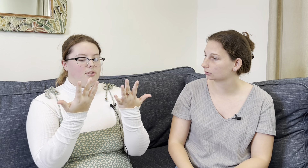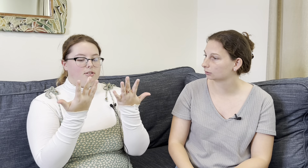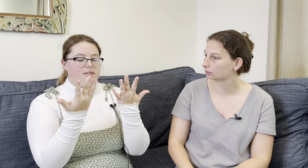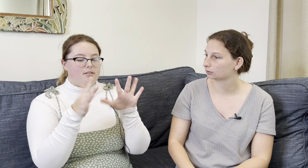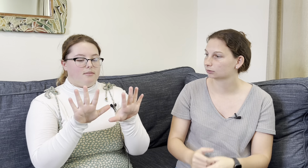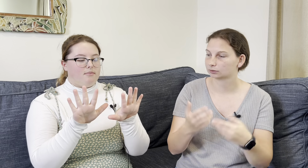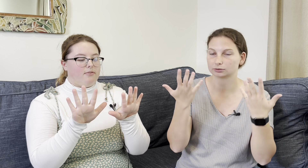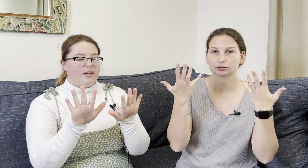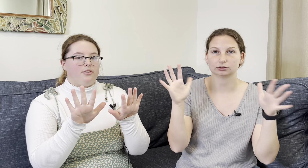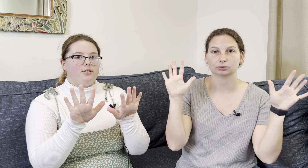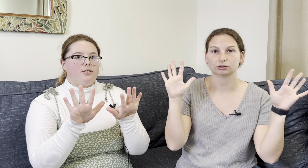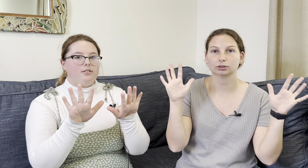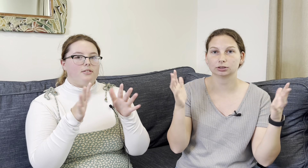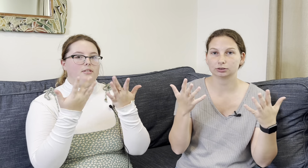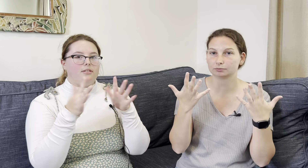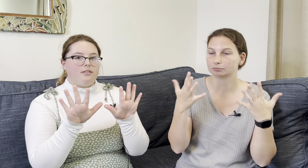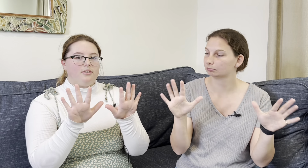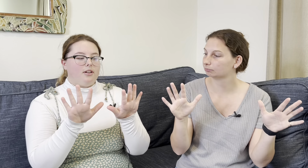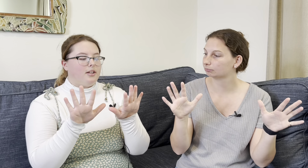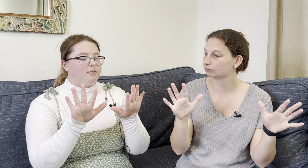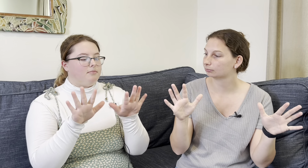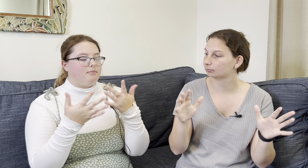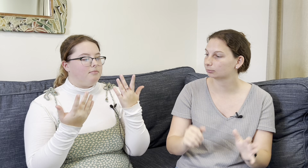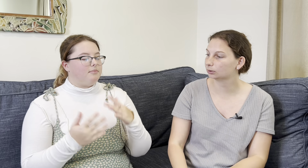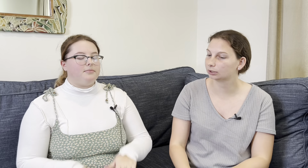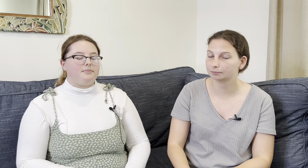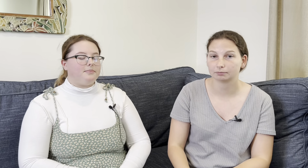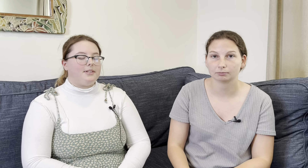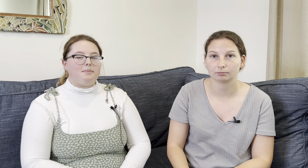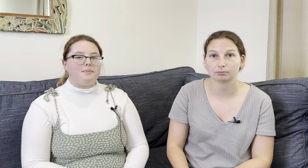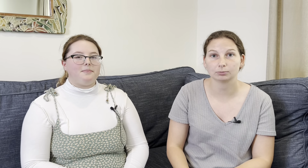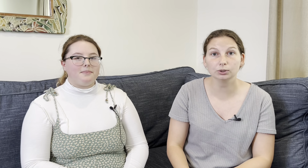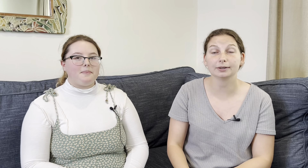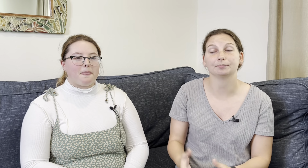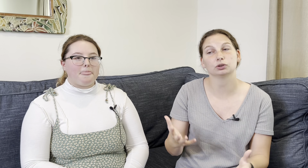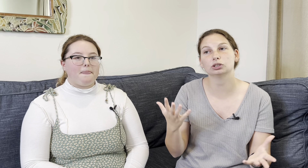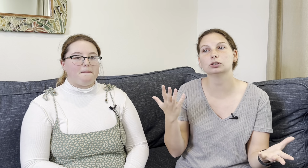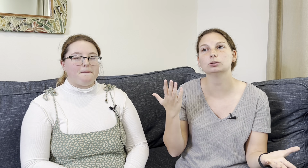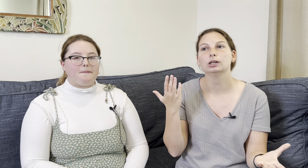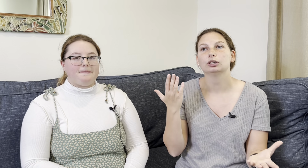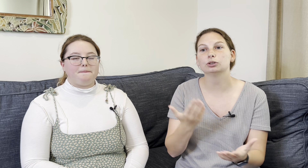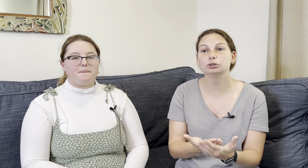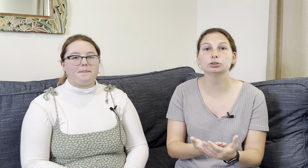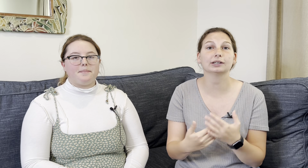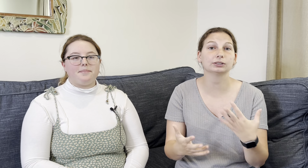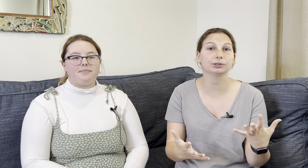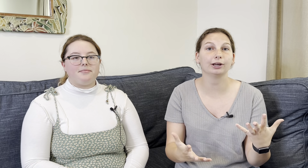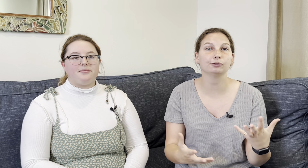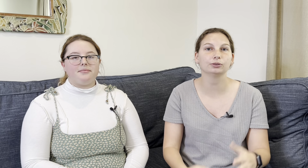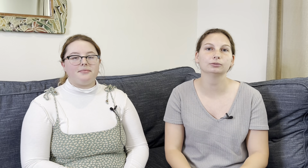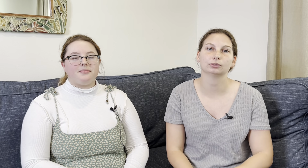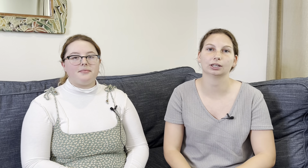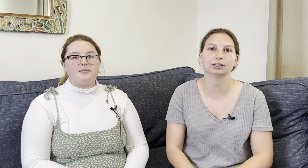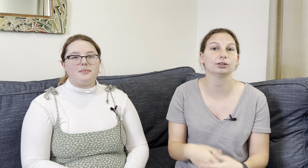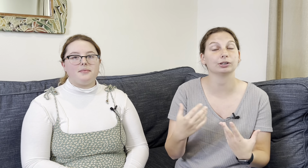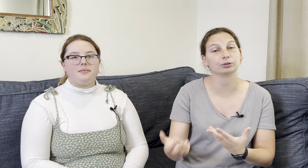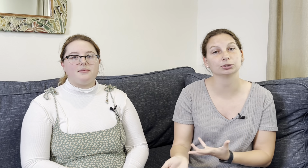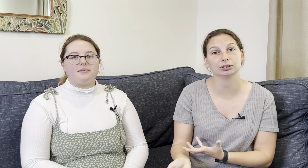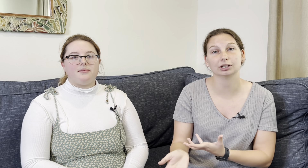just finished. All done. All done. All right. Okay, so those 2 signs are really helpful. Again, they don't get frustrated in the high